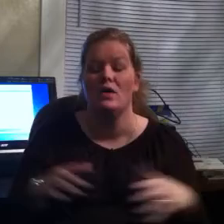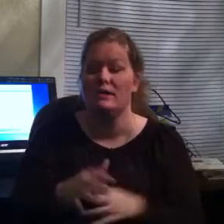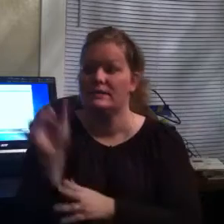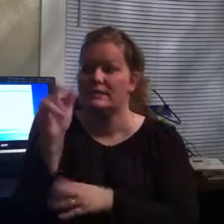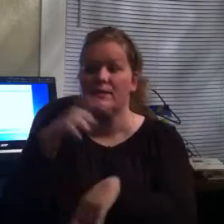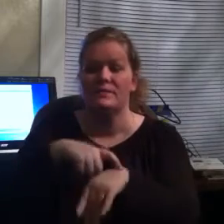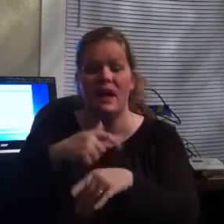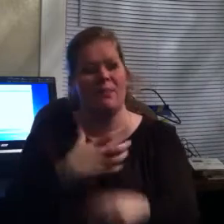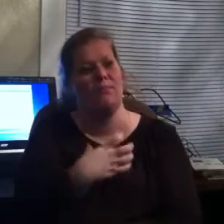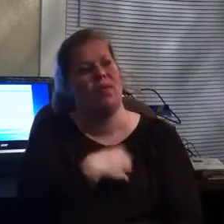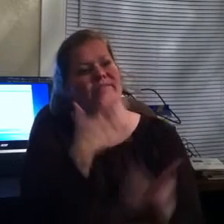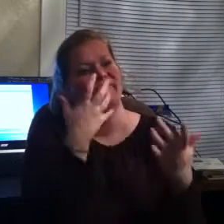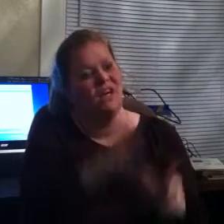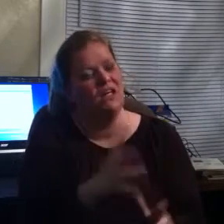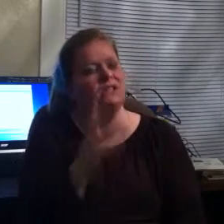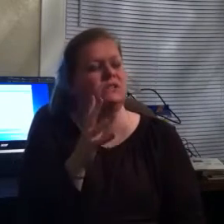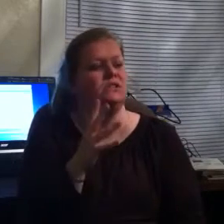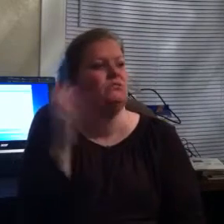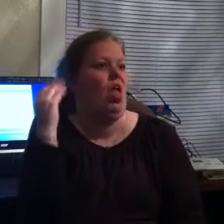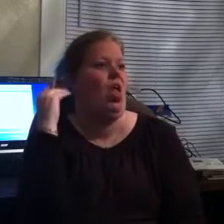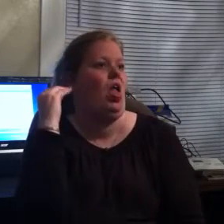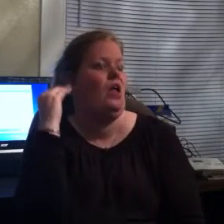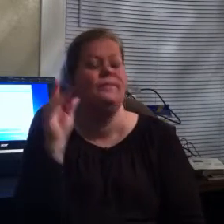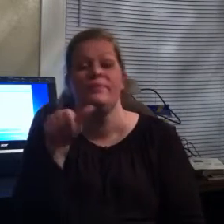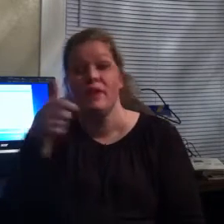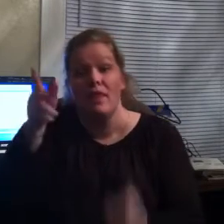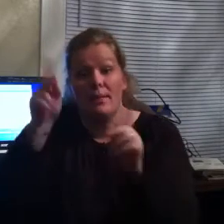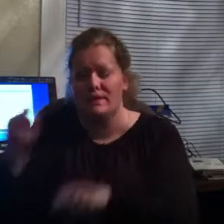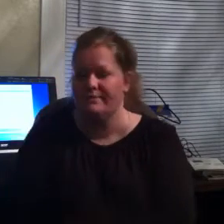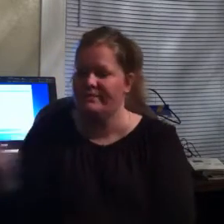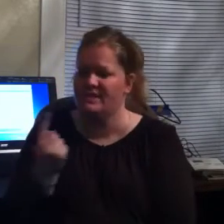they got done yawking in my ear, had somebody come up and say, man, it was too soft.